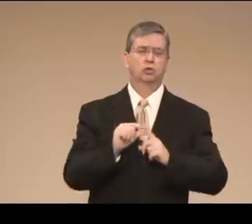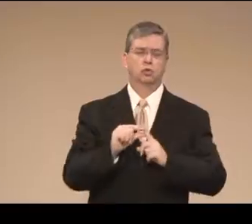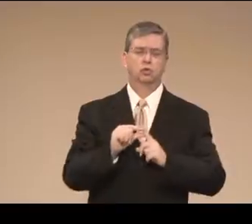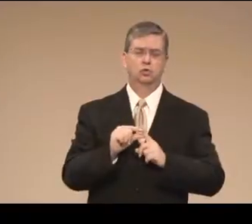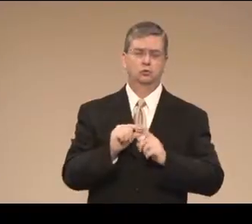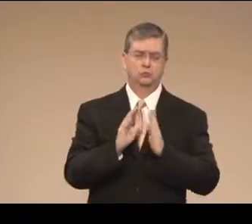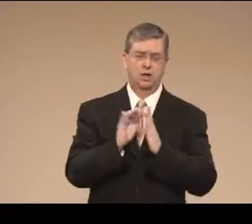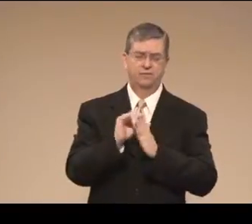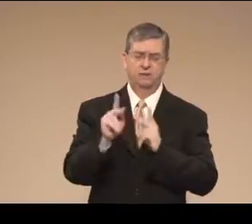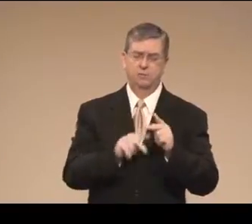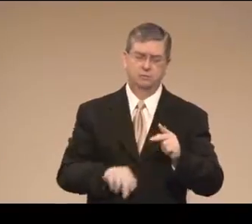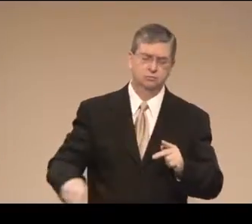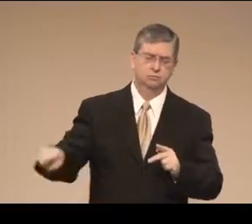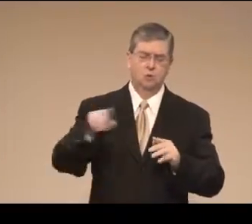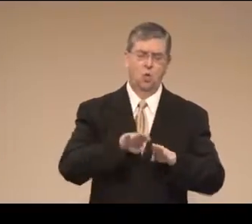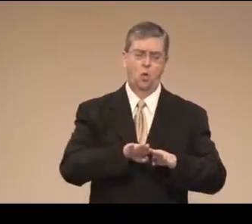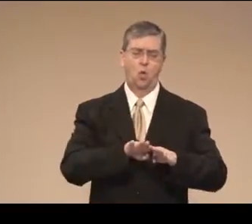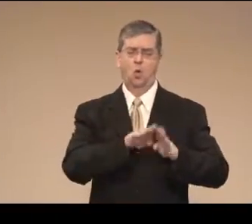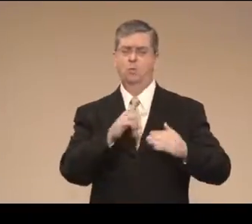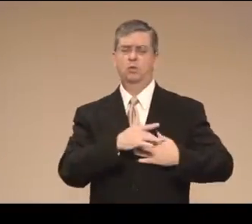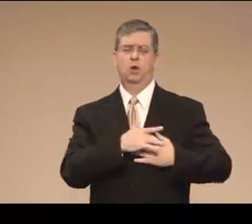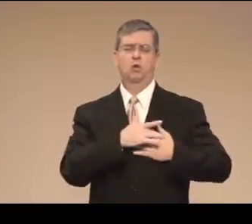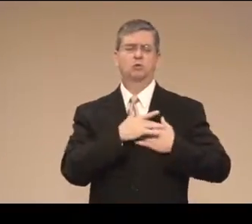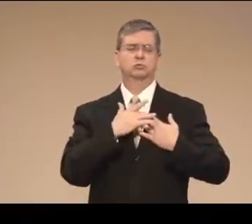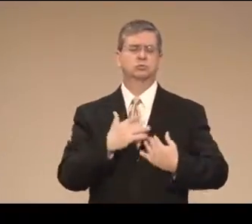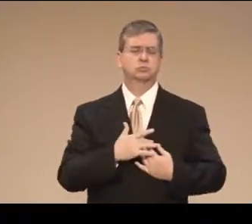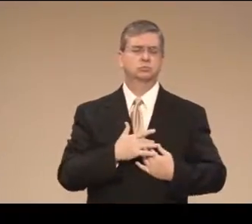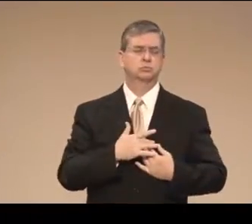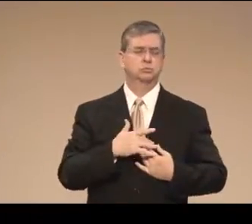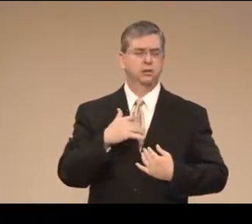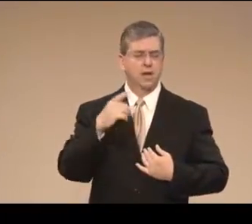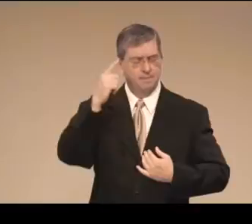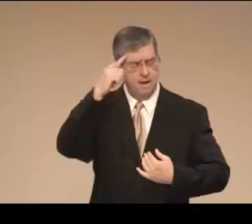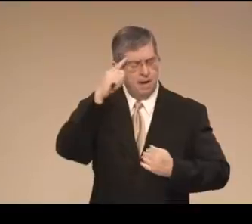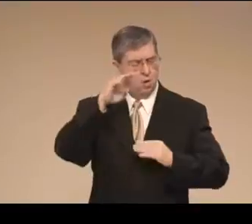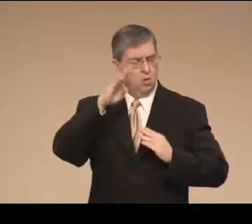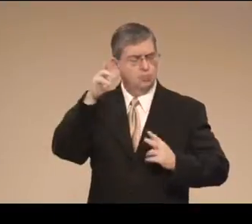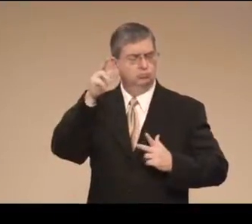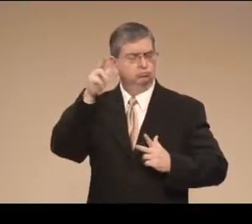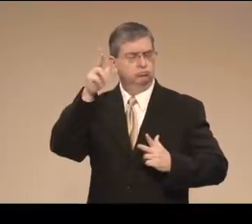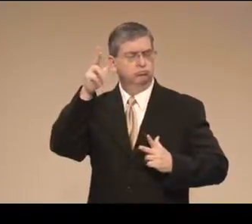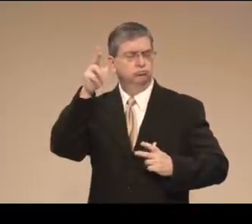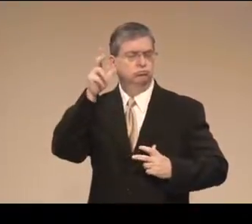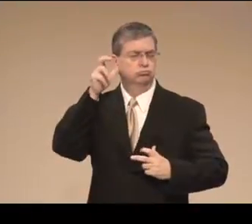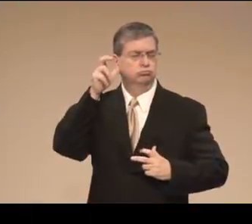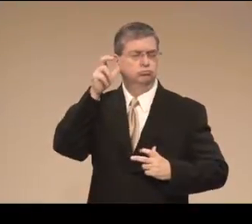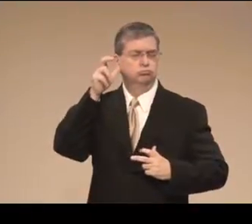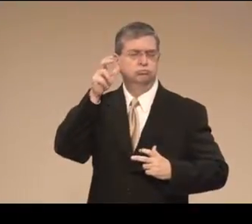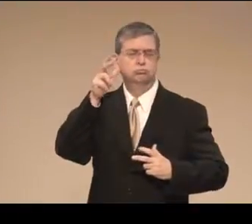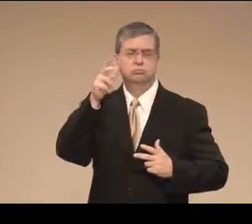Now it's time to hear your word, Lord. May the people here open their hearts, their minds, to take in